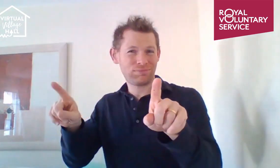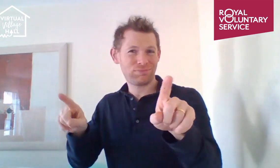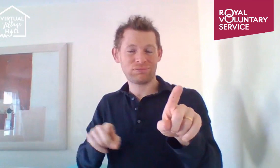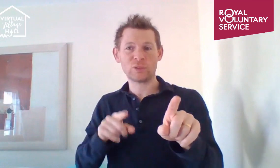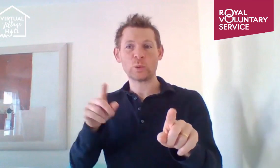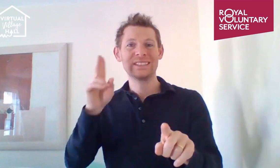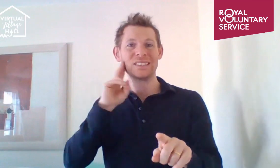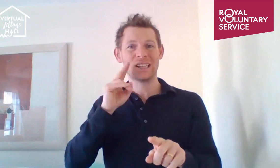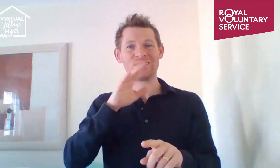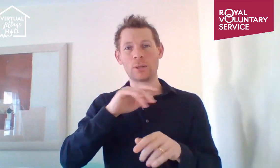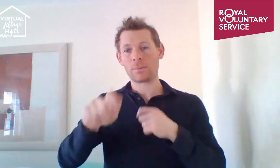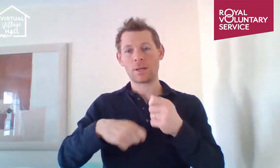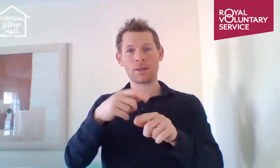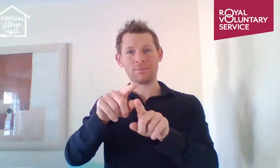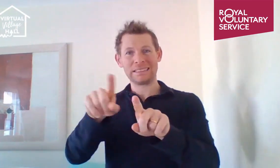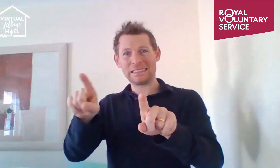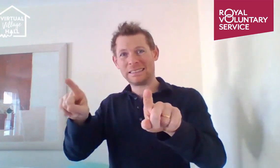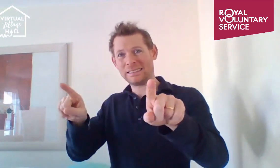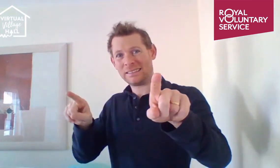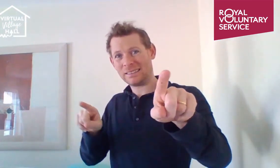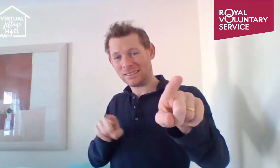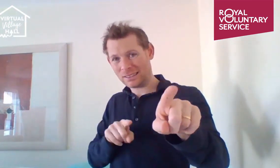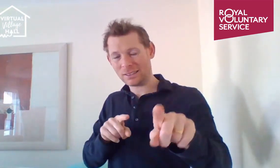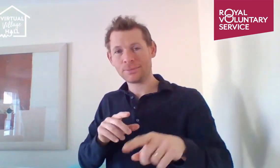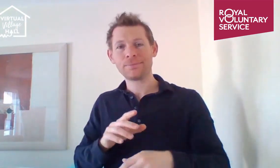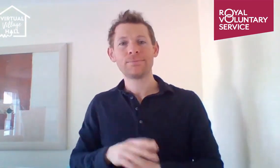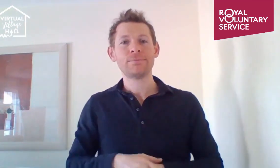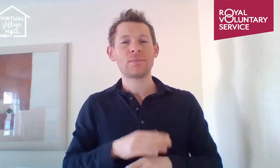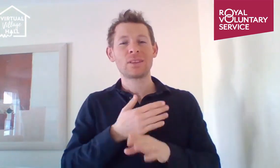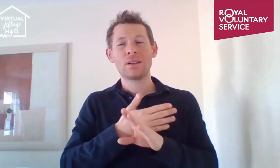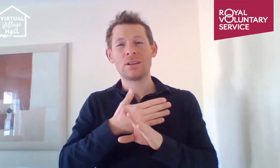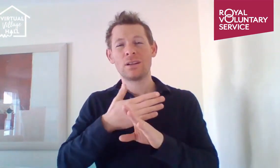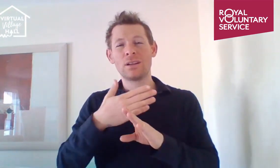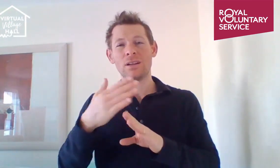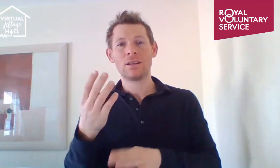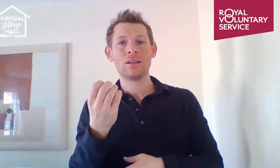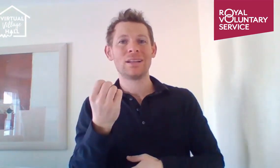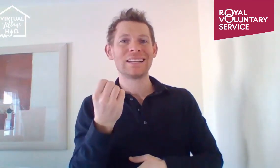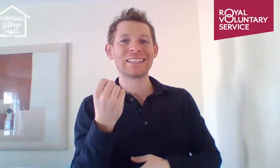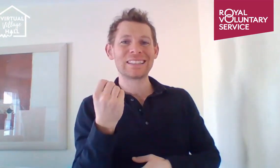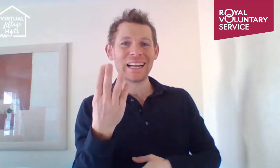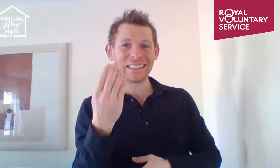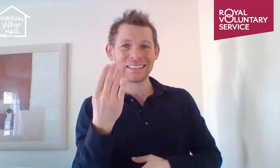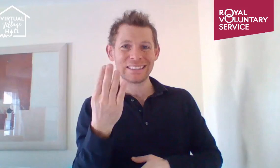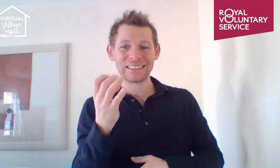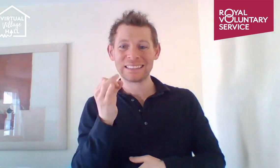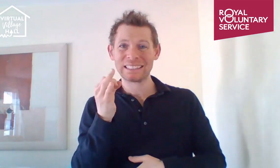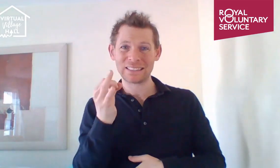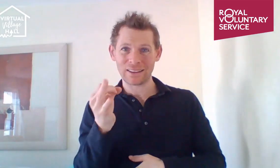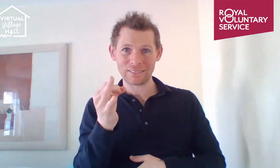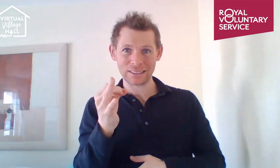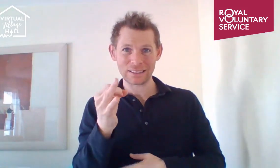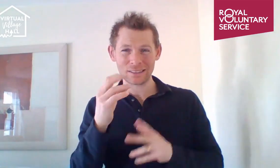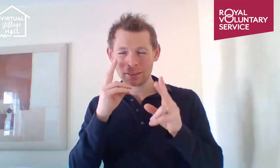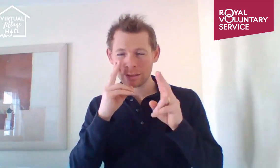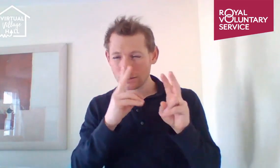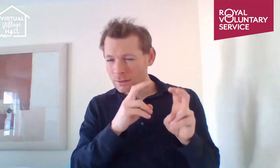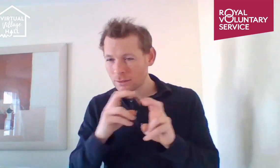reading and writing, they fell behind and they fell behind their peers. What happened then in